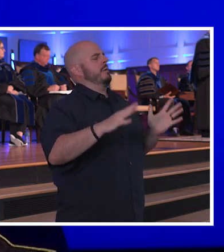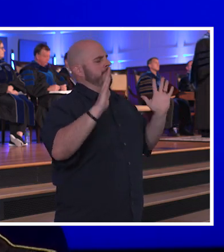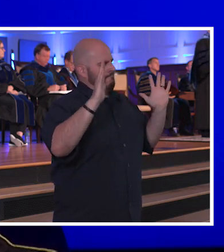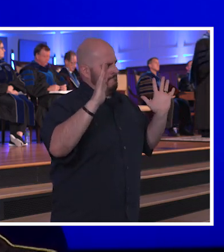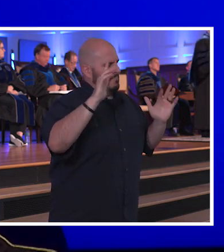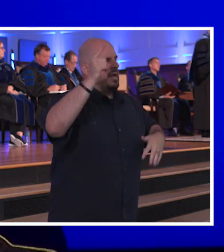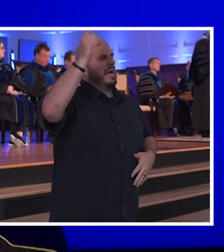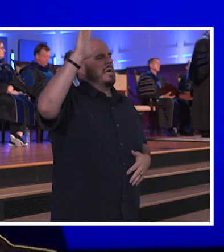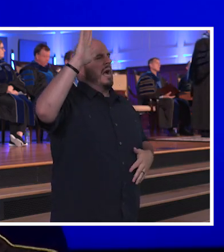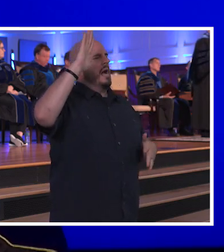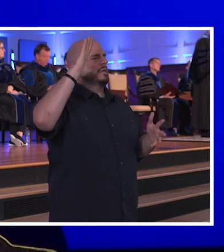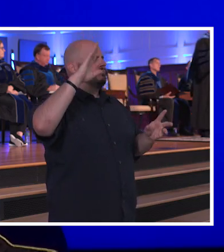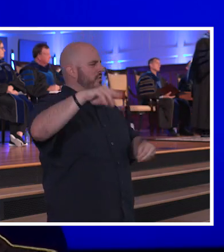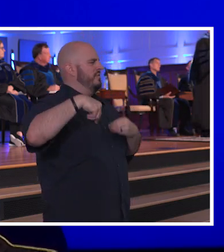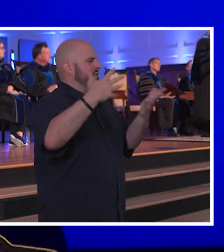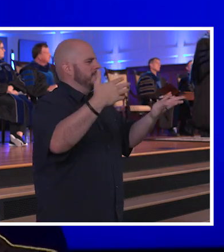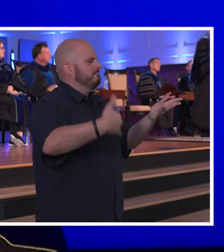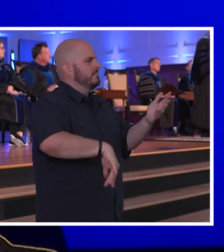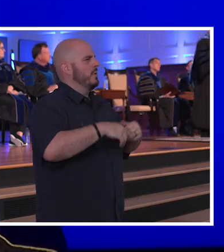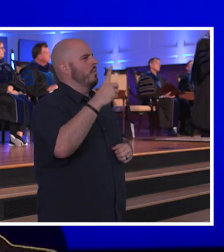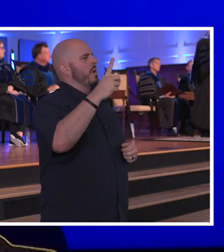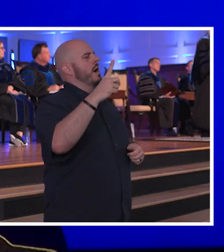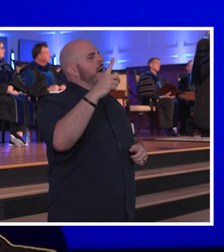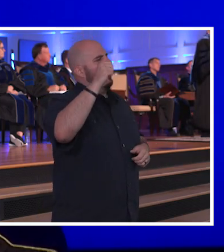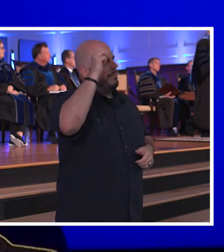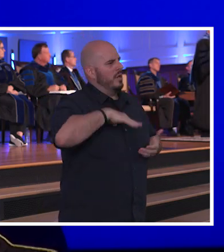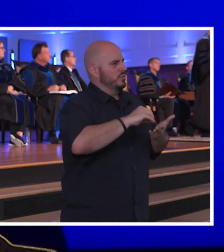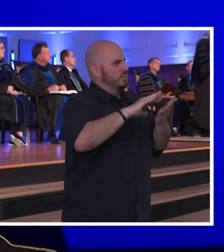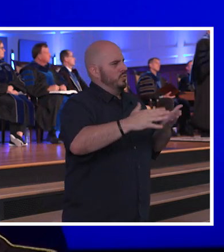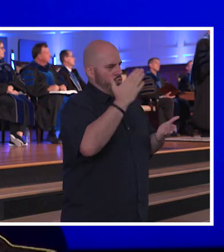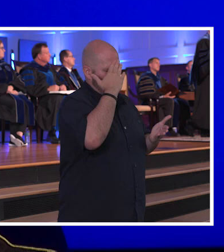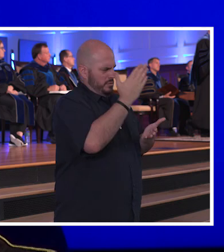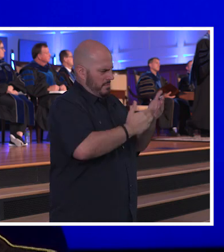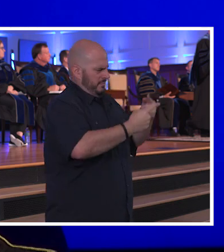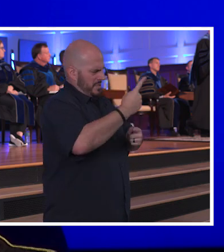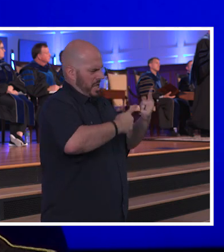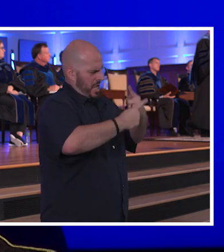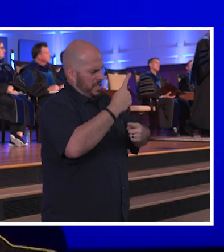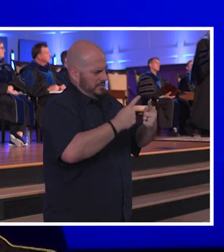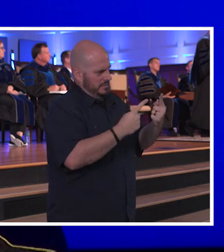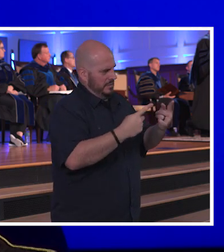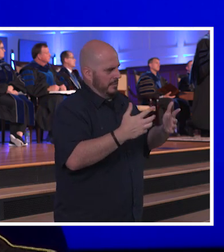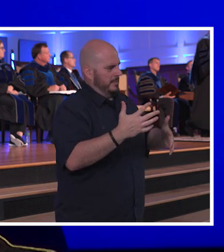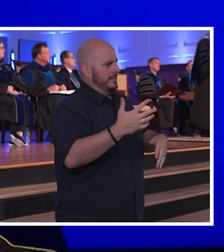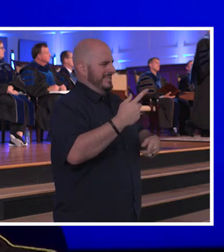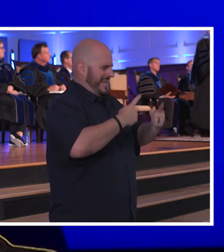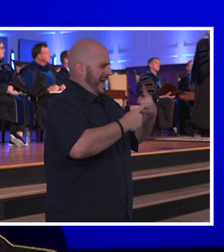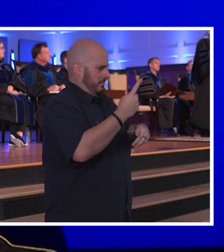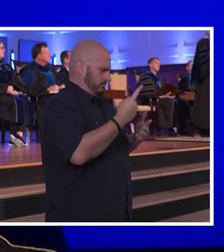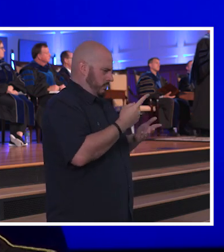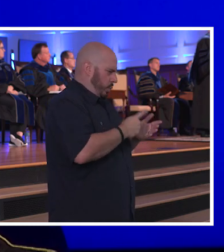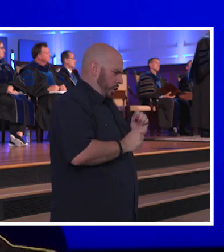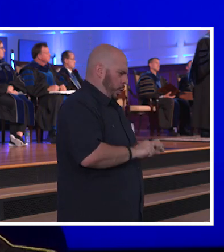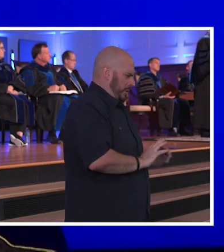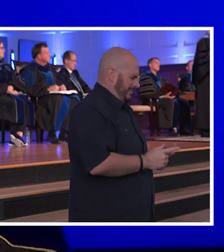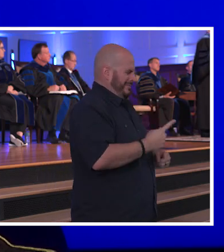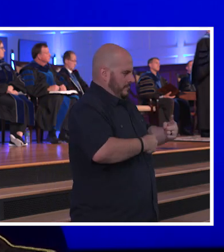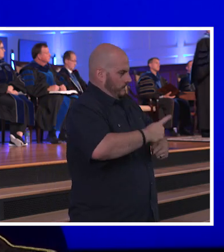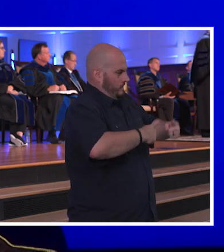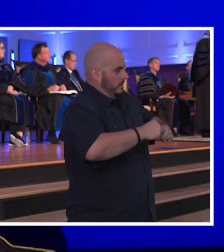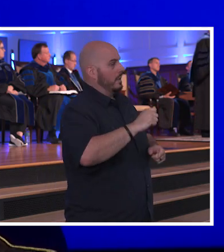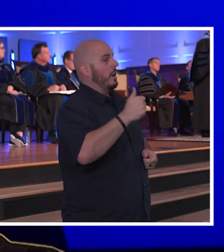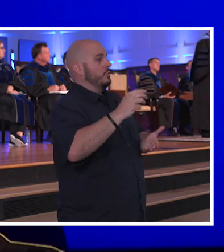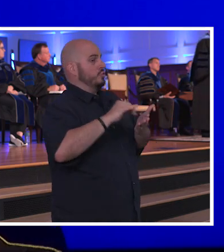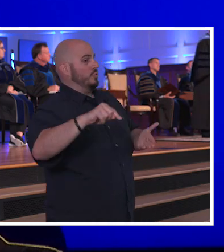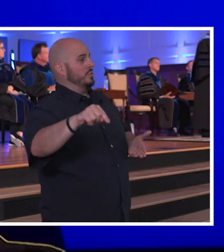one male student who knew some signs would sign for her what he could, and other students volunteered to take